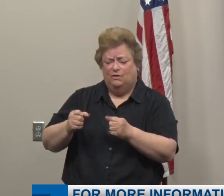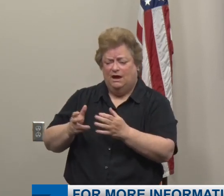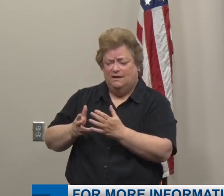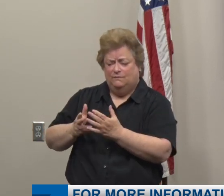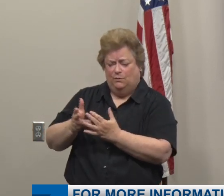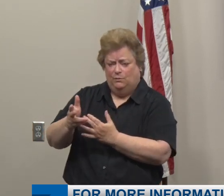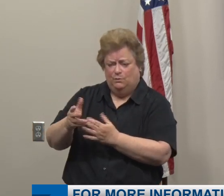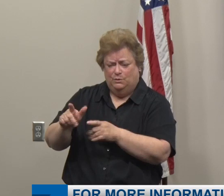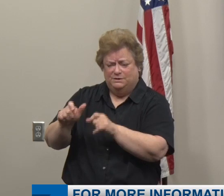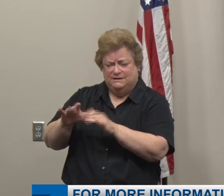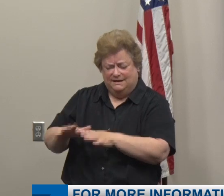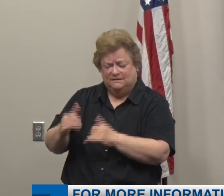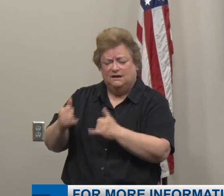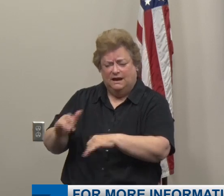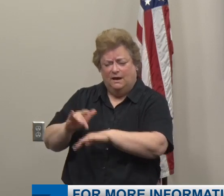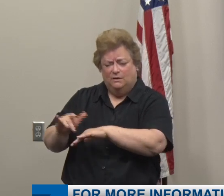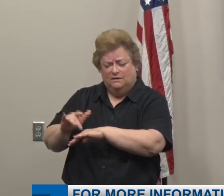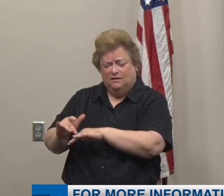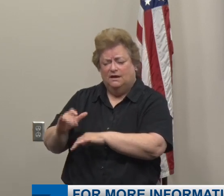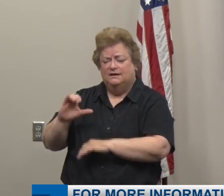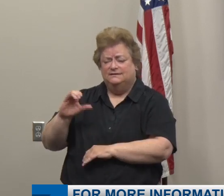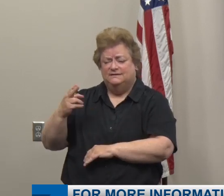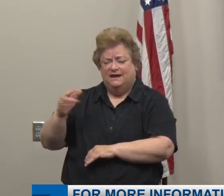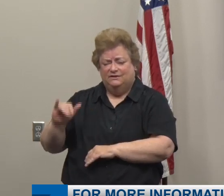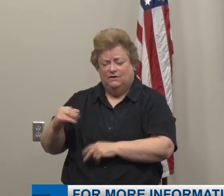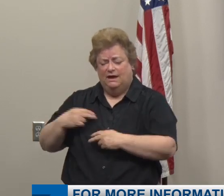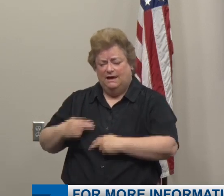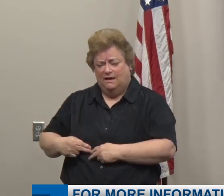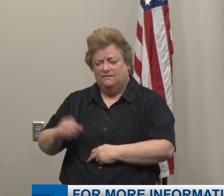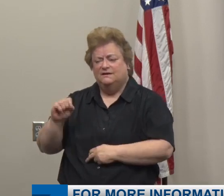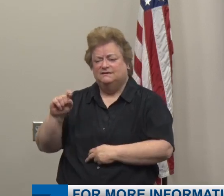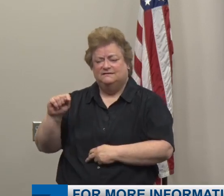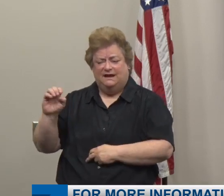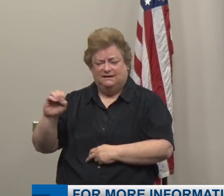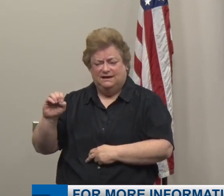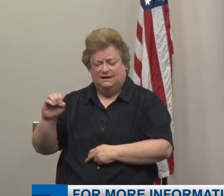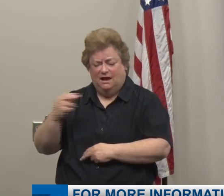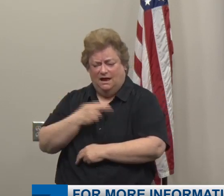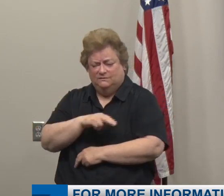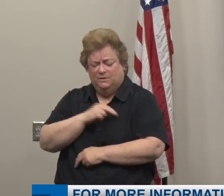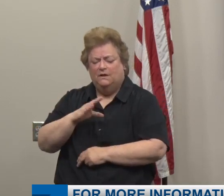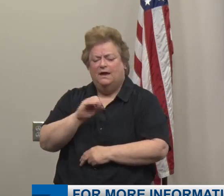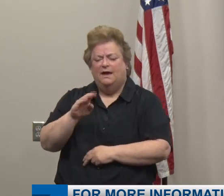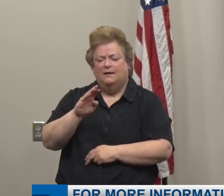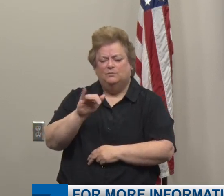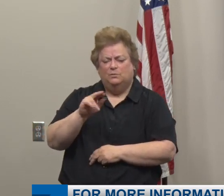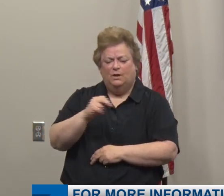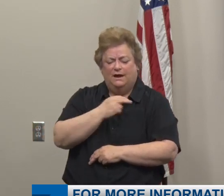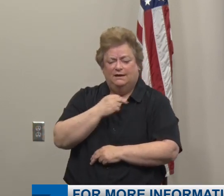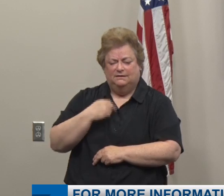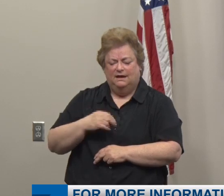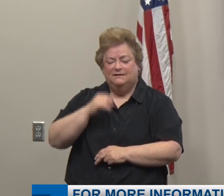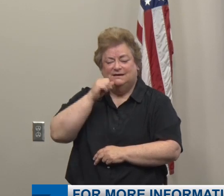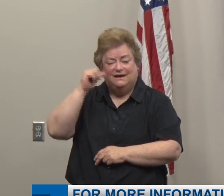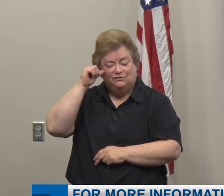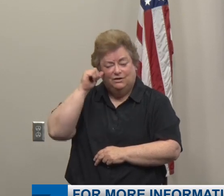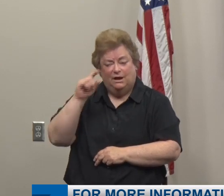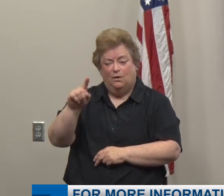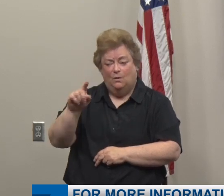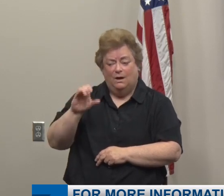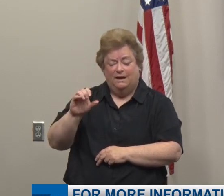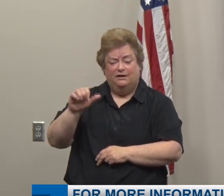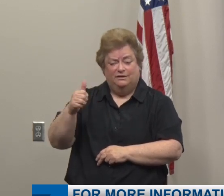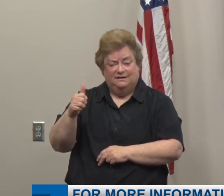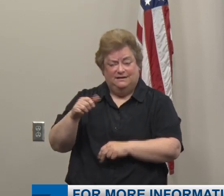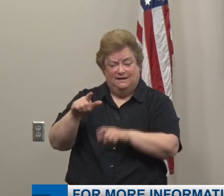available it's offered by both c-h-i health st. Elizabeth and by Bryan health yesterday a hundred and ten